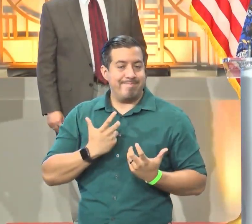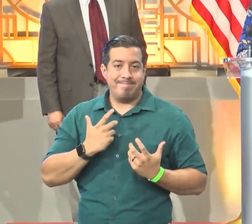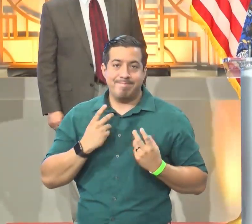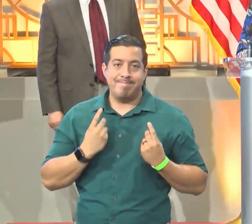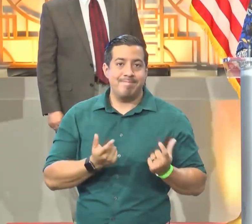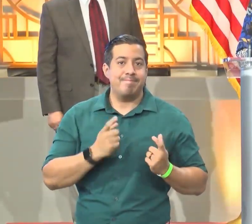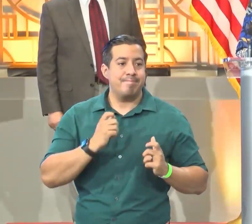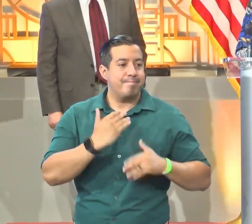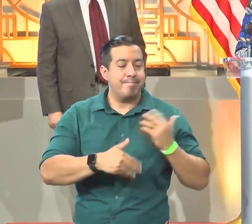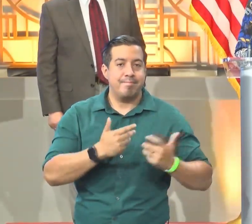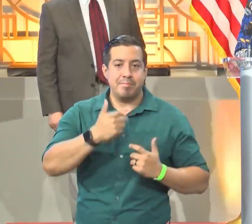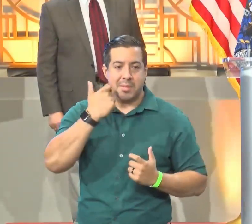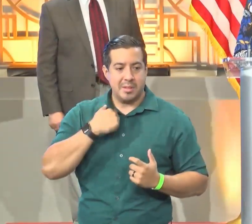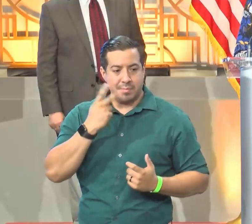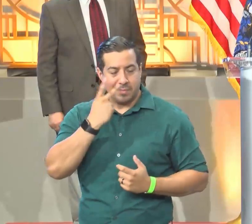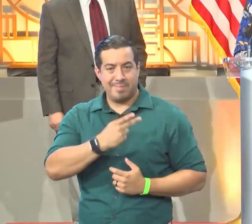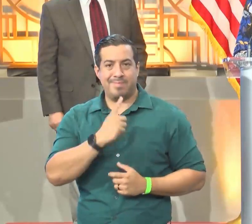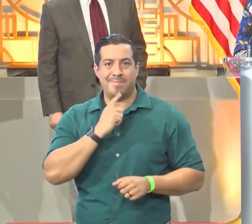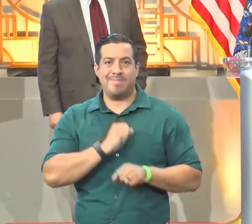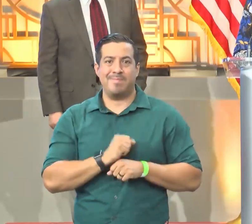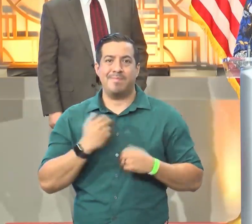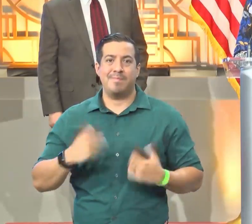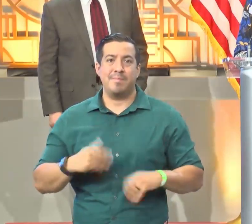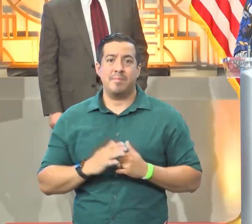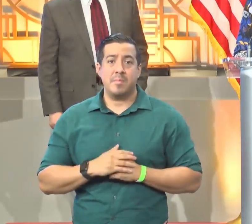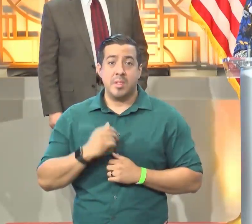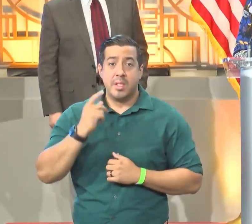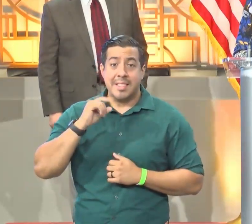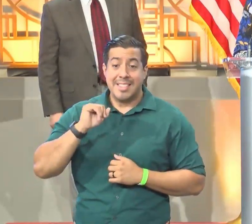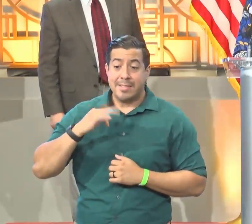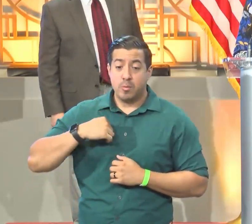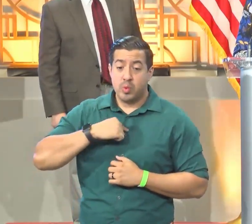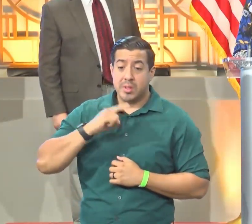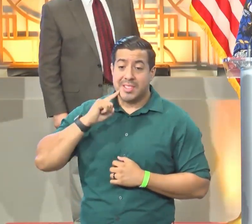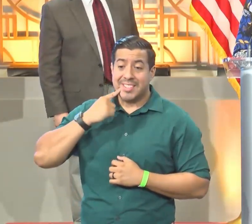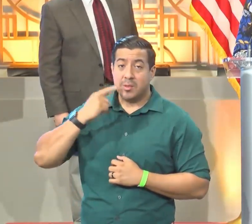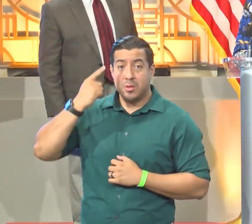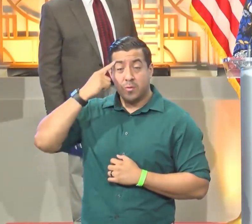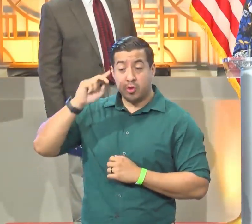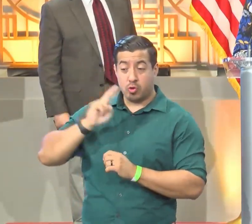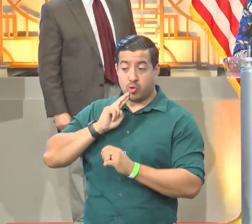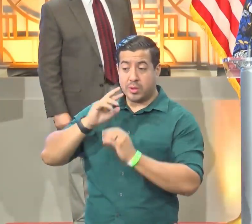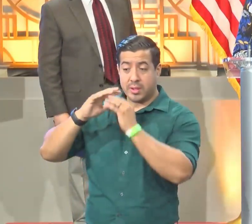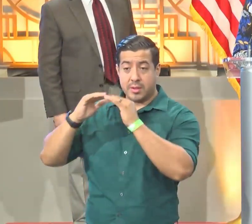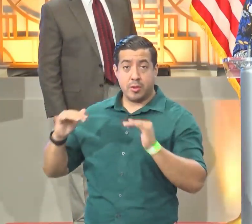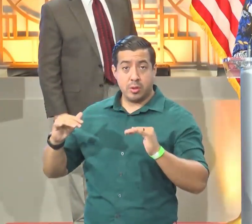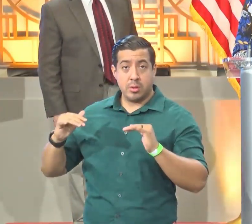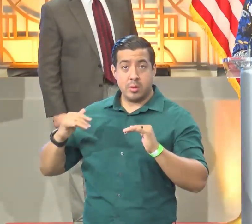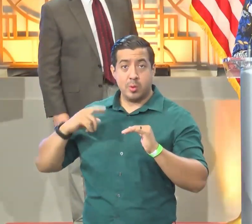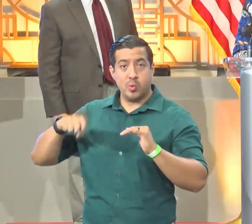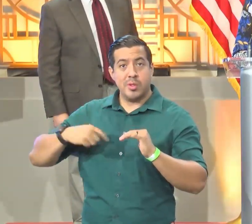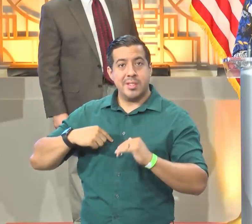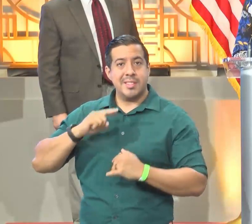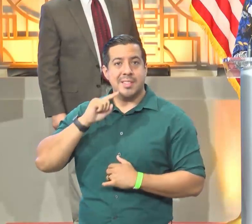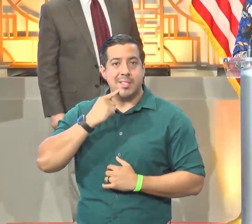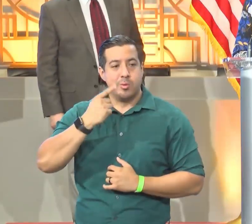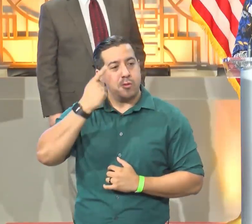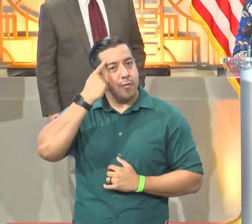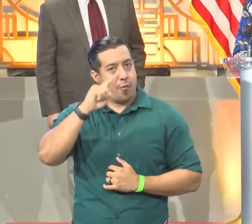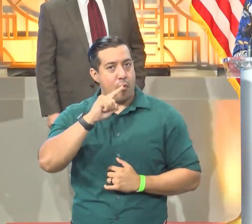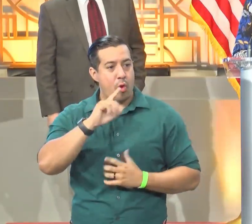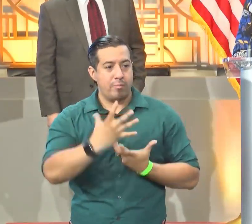more urgent. If we are serious about the diversity of Houston, we must be serious about the inclusion of